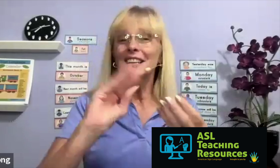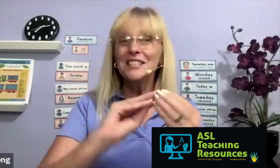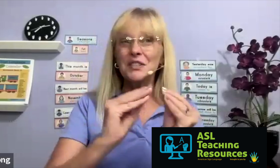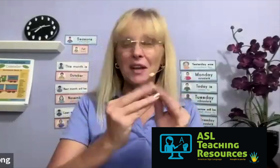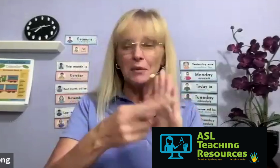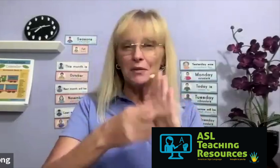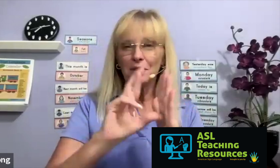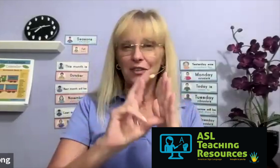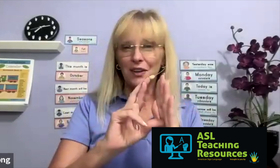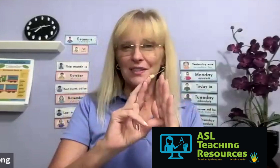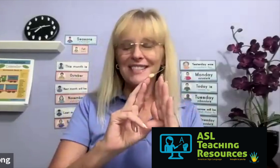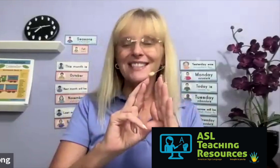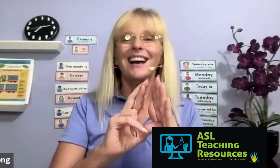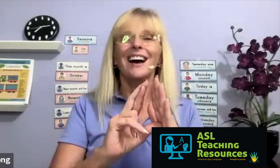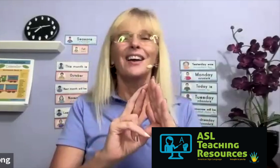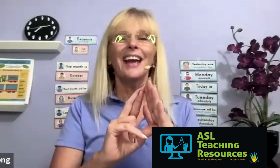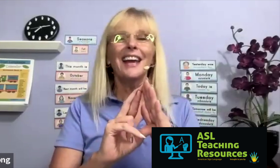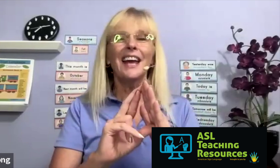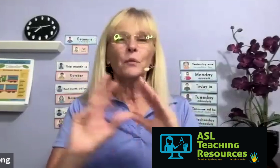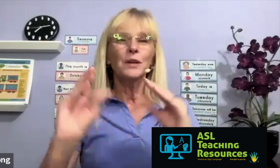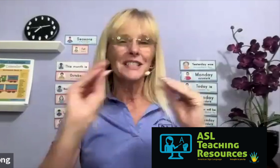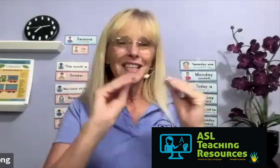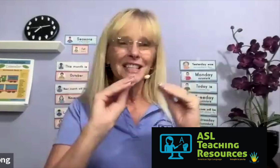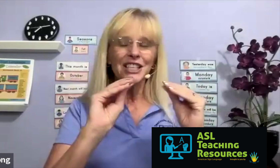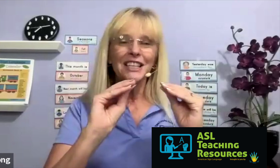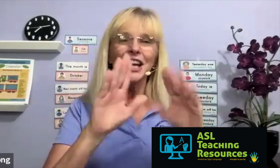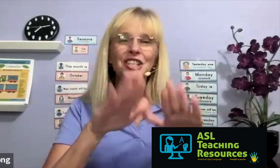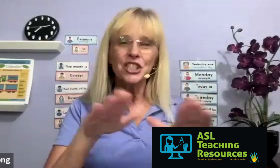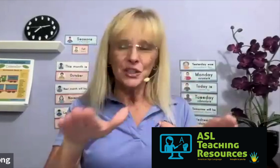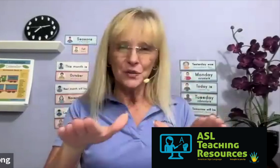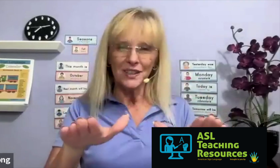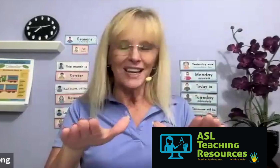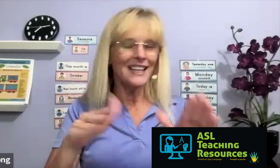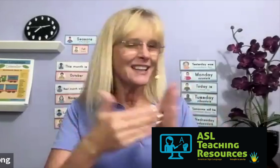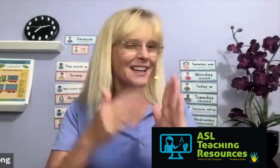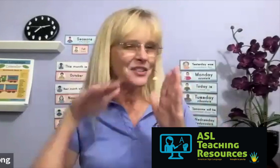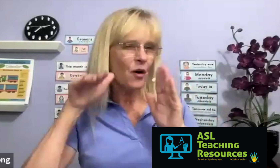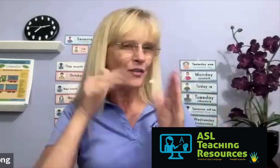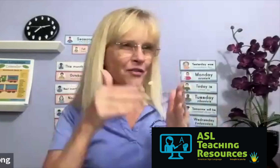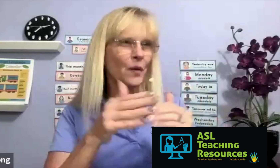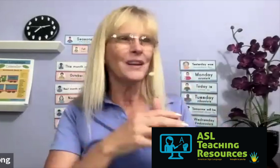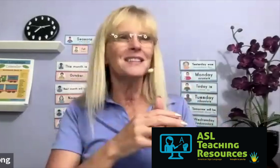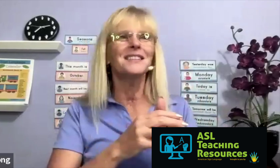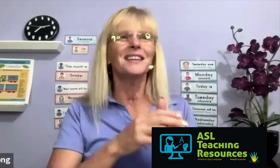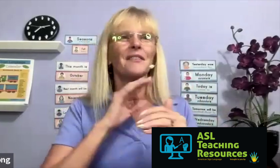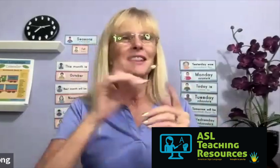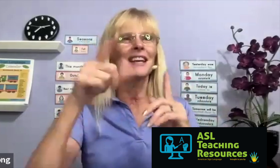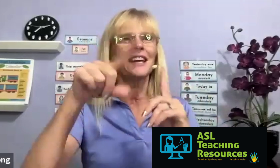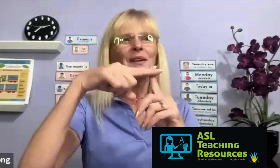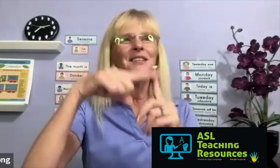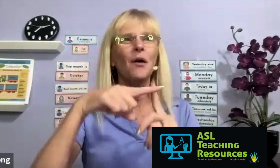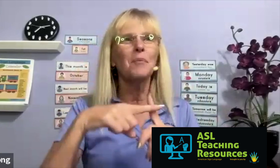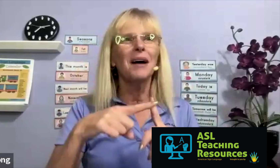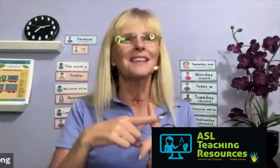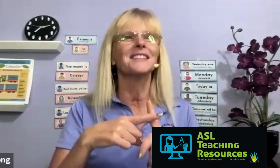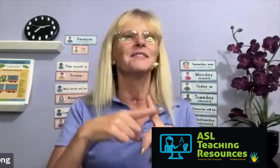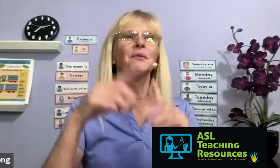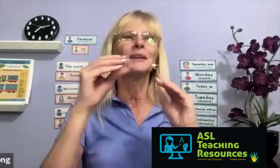let's do number reviews, okay? And when teaching children, again, that's our focus. Everything here is all positive. When we